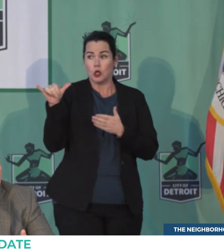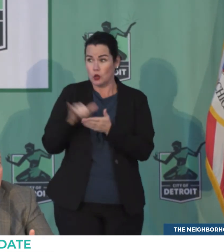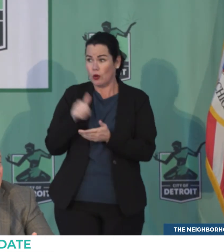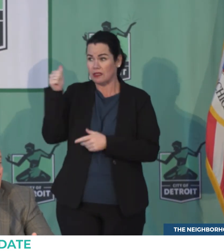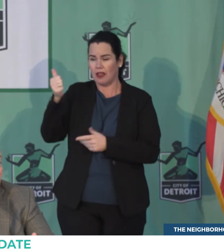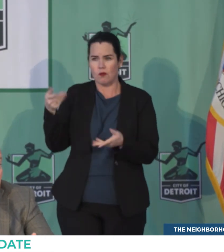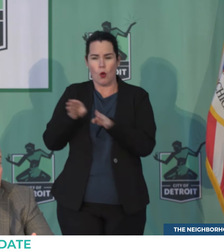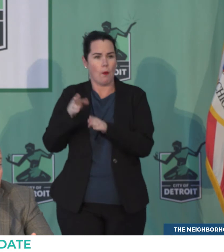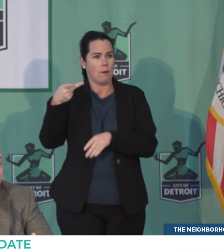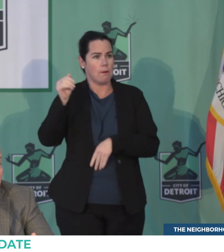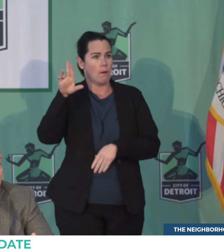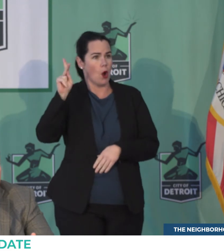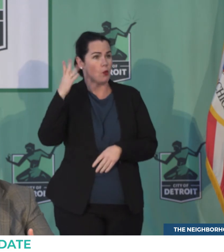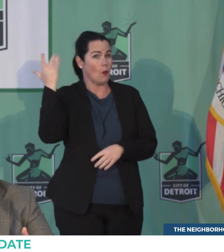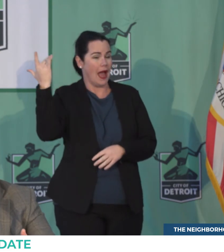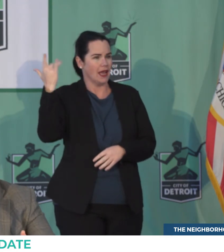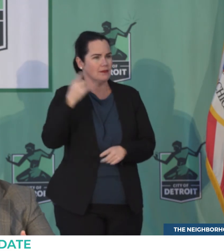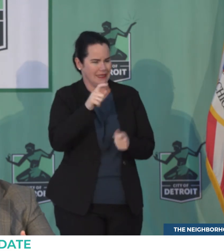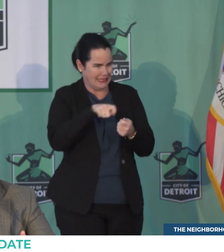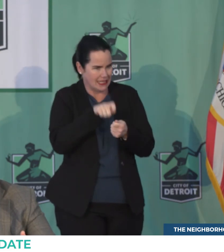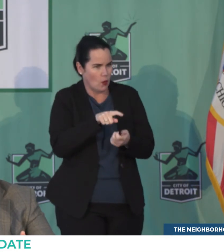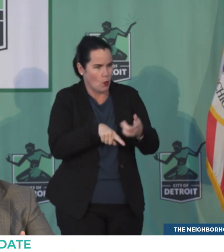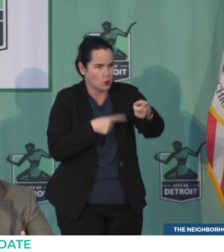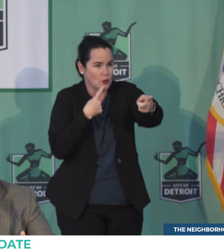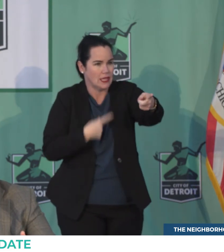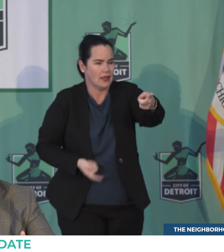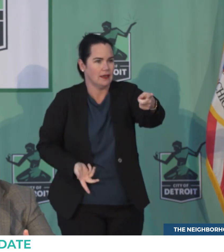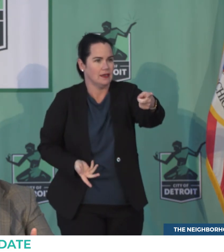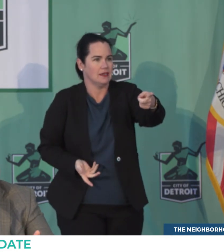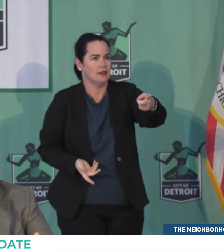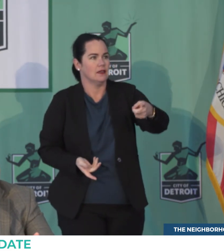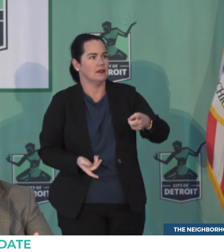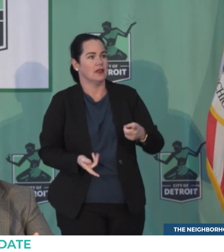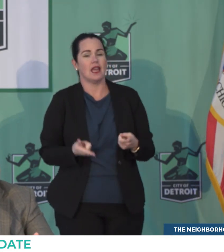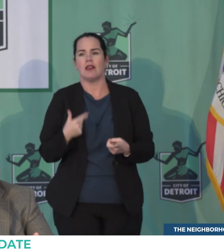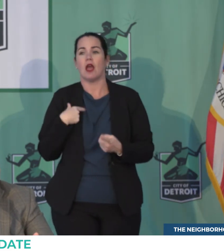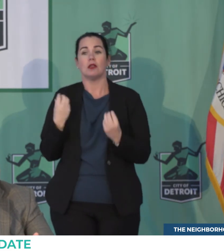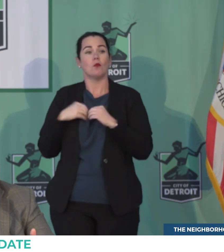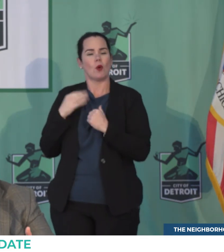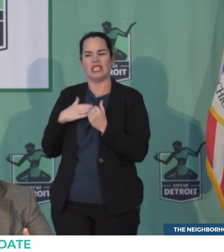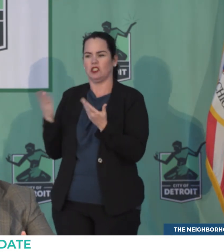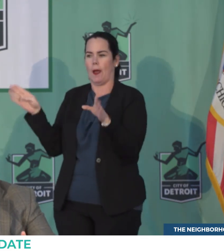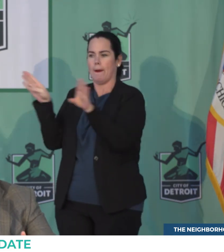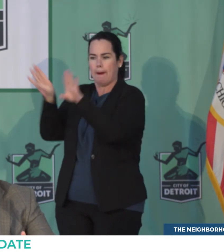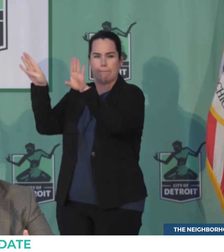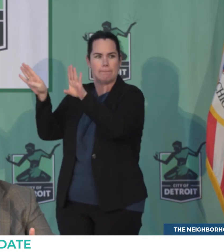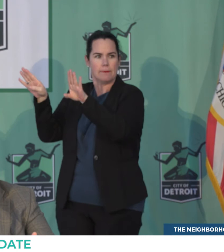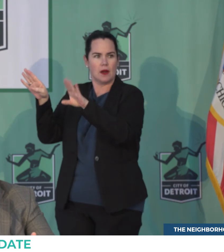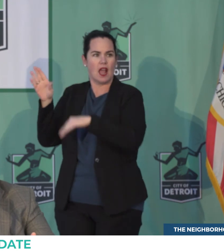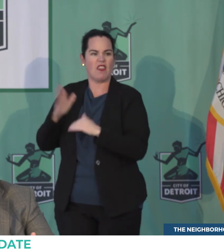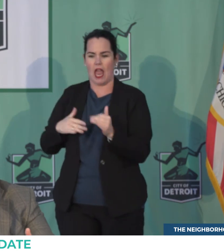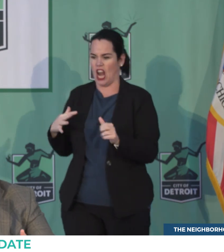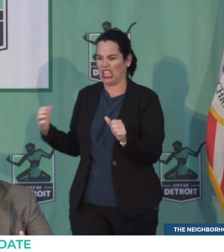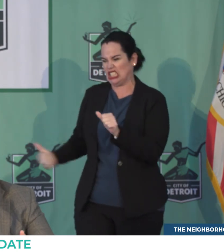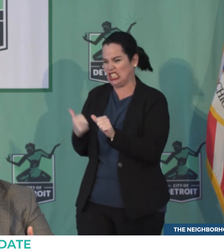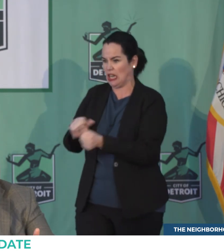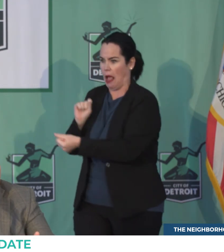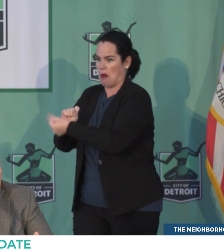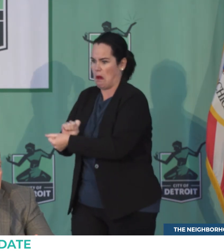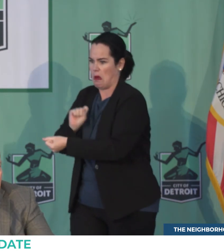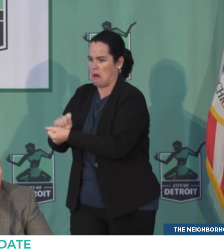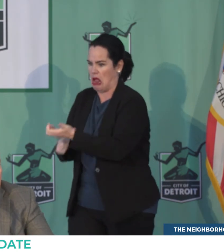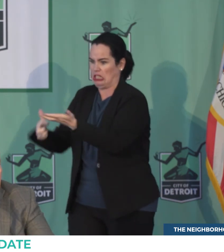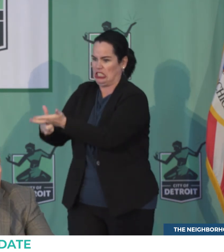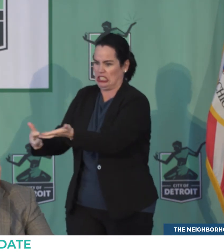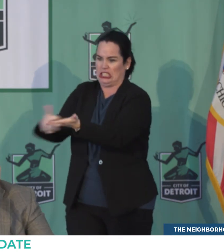It's exactly what you're saying, that it was easier to close the parks than to chase people down, write